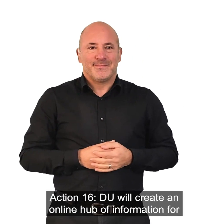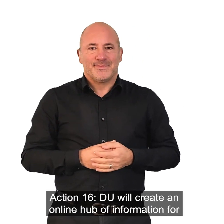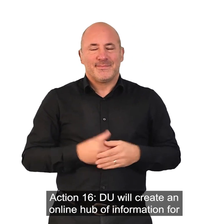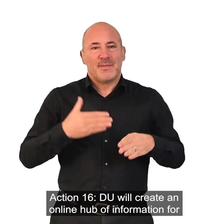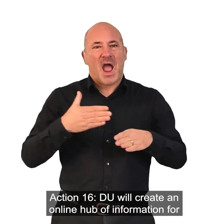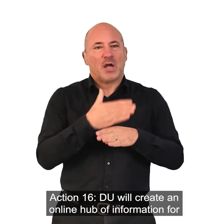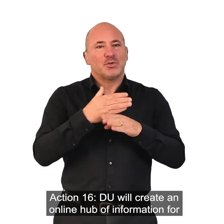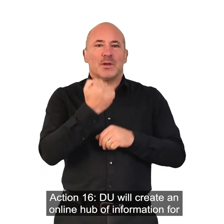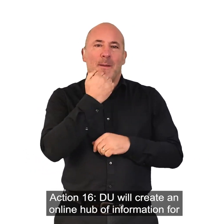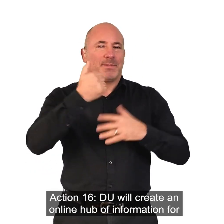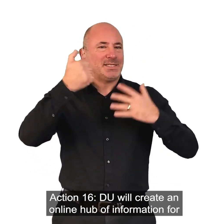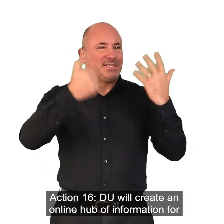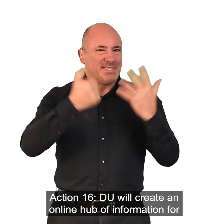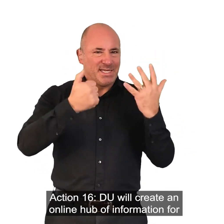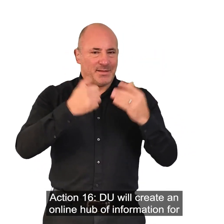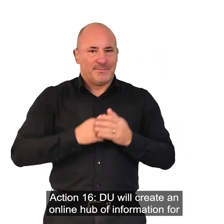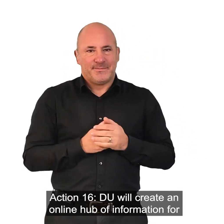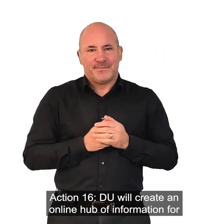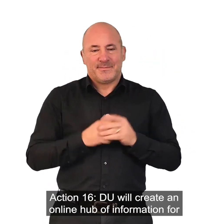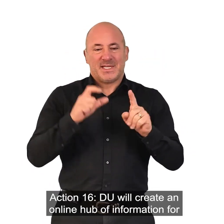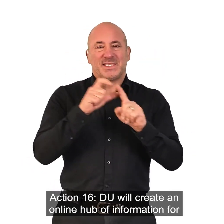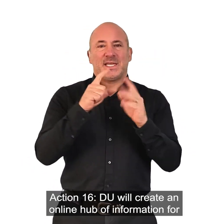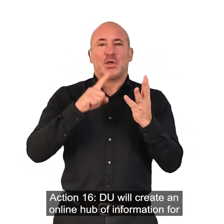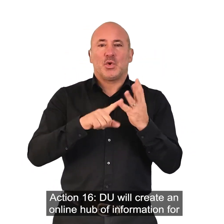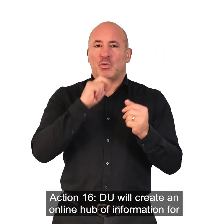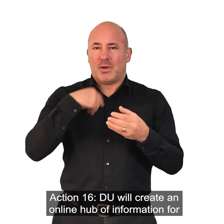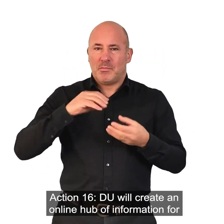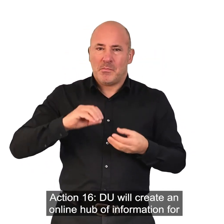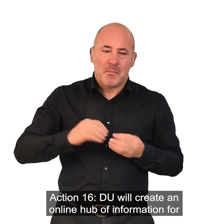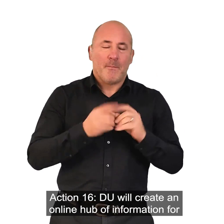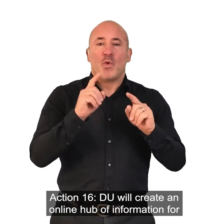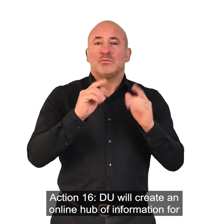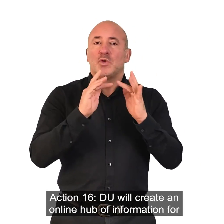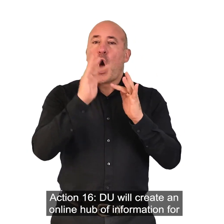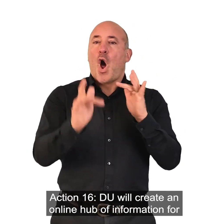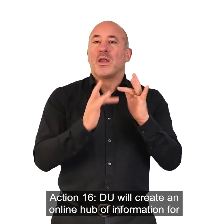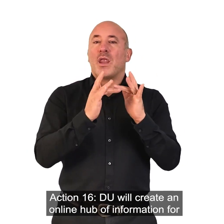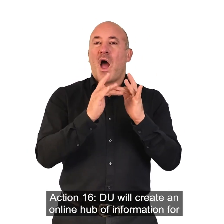16. DU will create an online hub of information